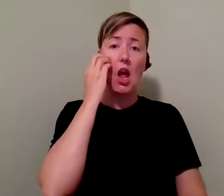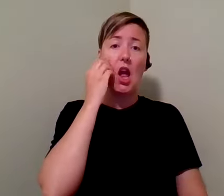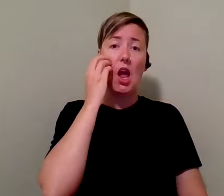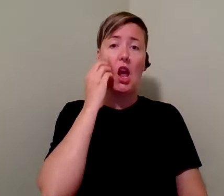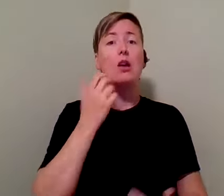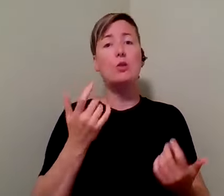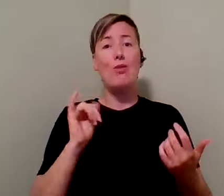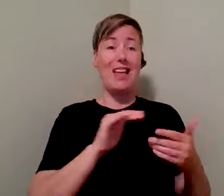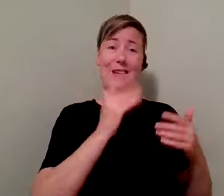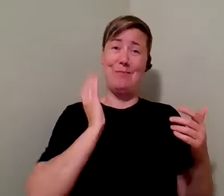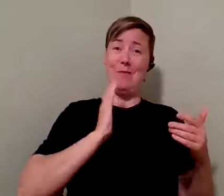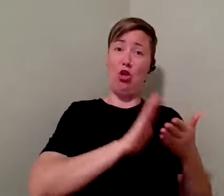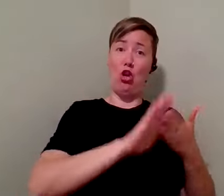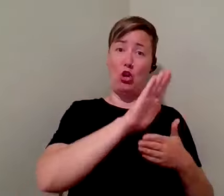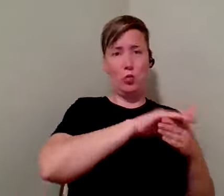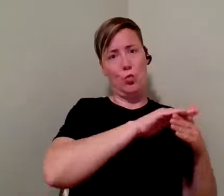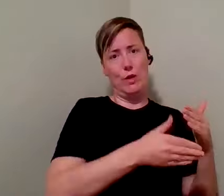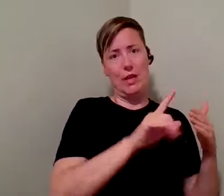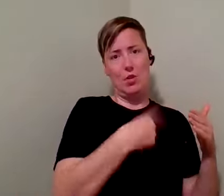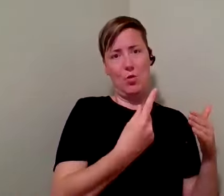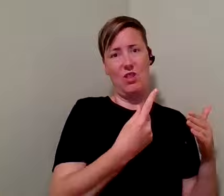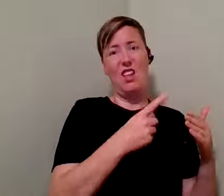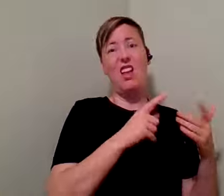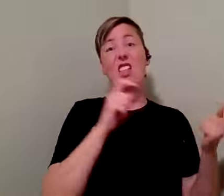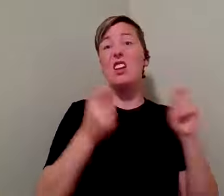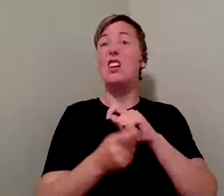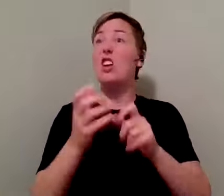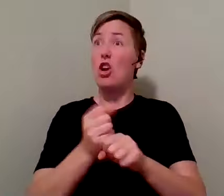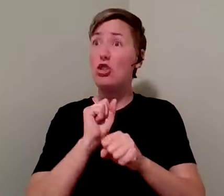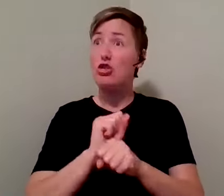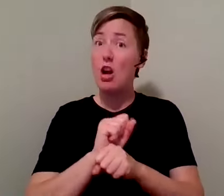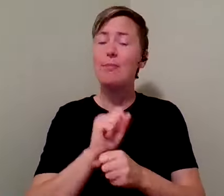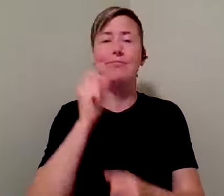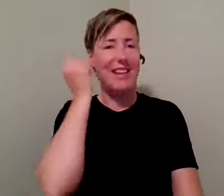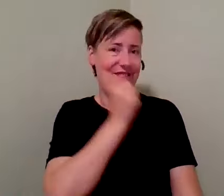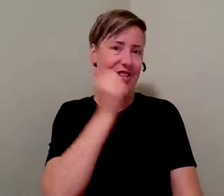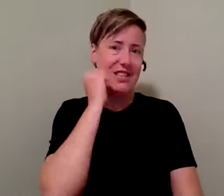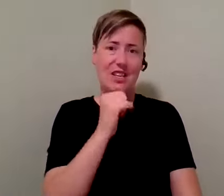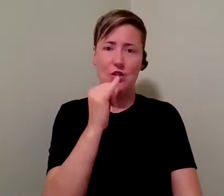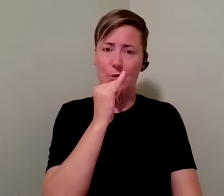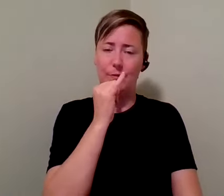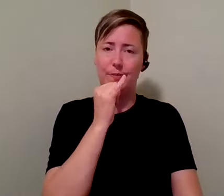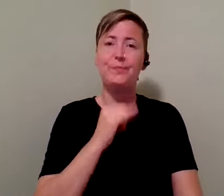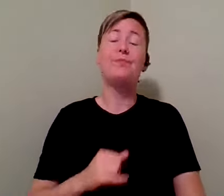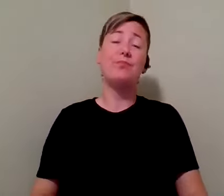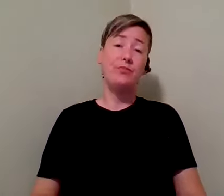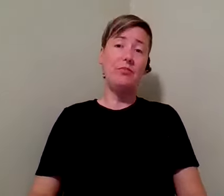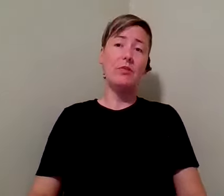drinker. The second thing that changed was my finances started going down because now I'm spending money every